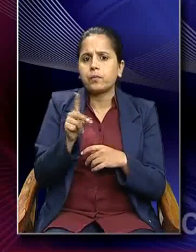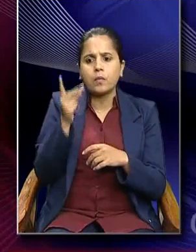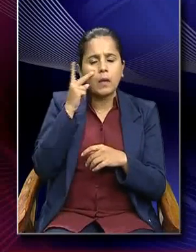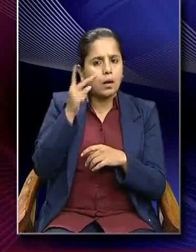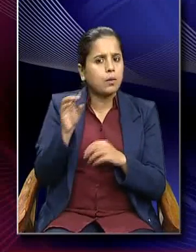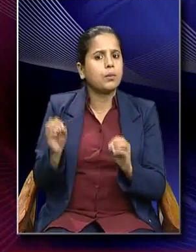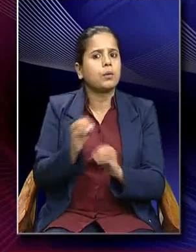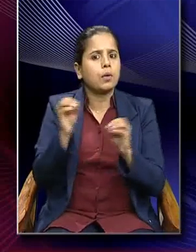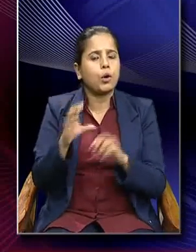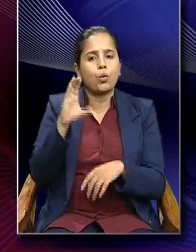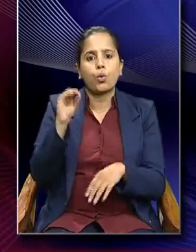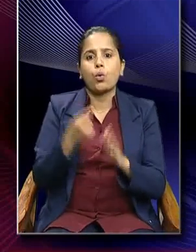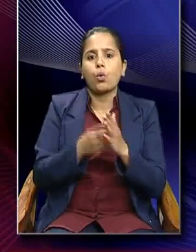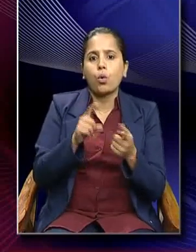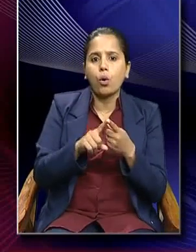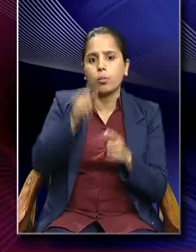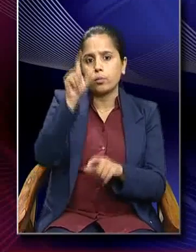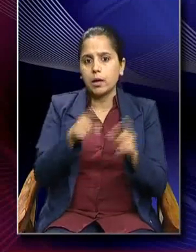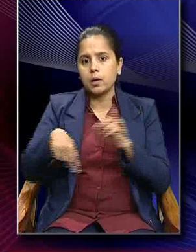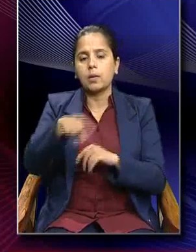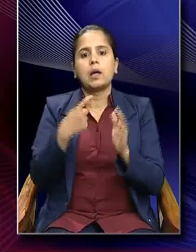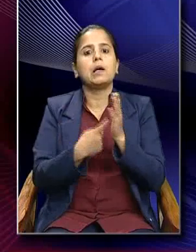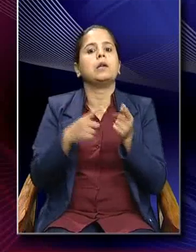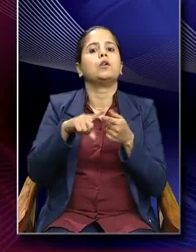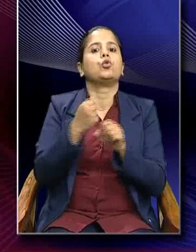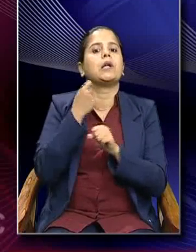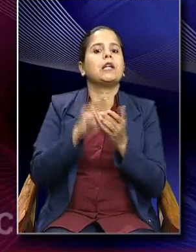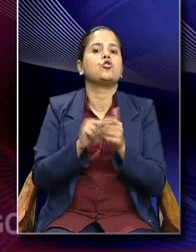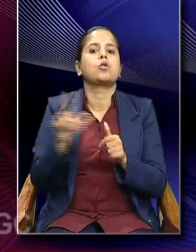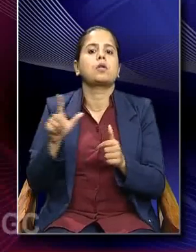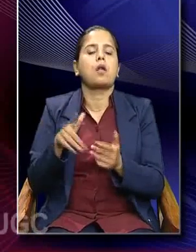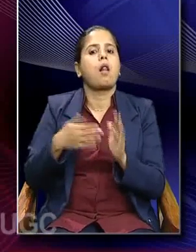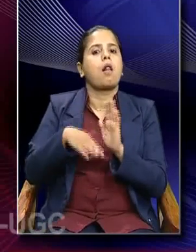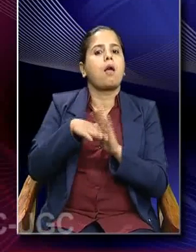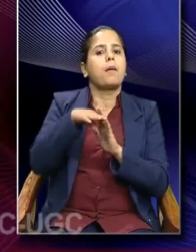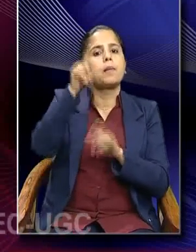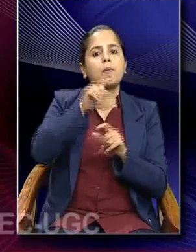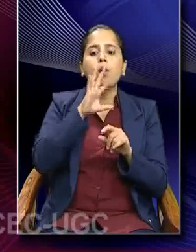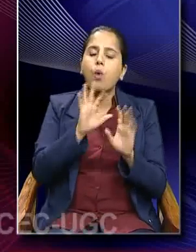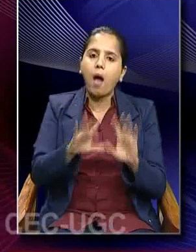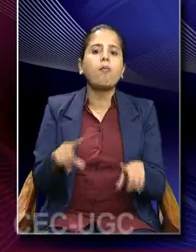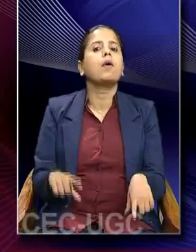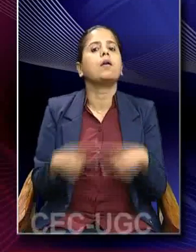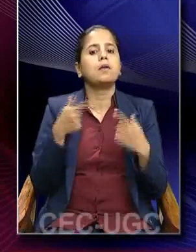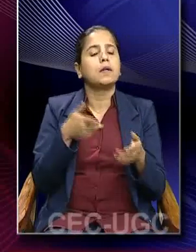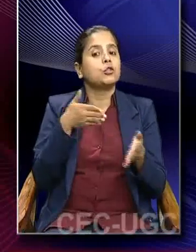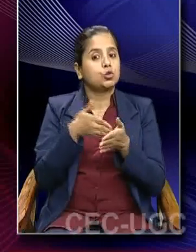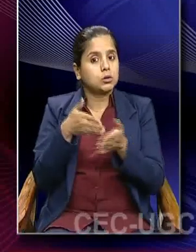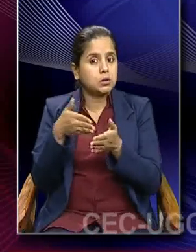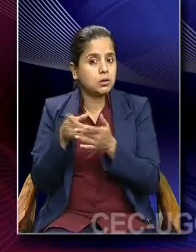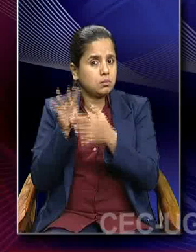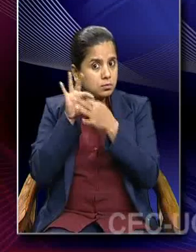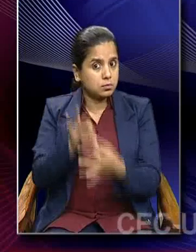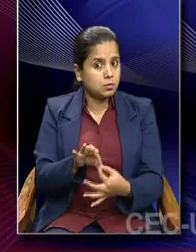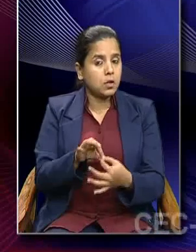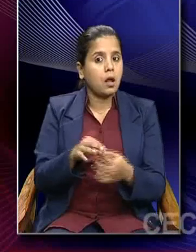the core individual regional level where people are actually located, and the challenges associated